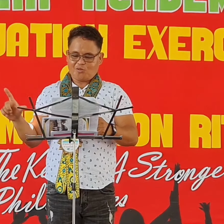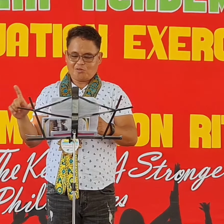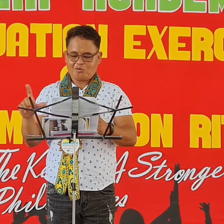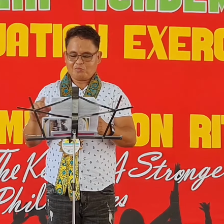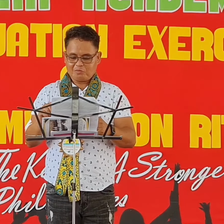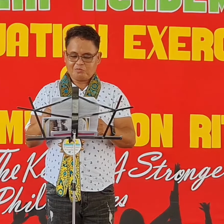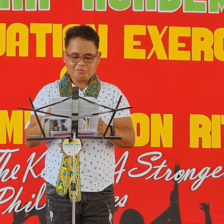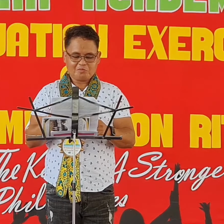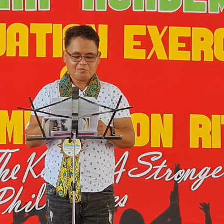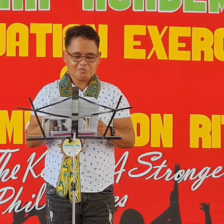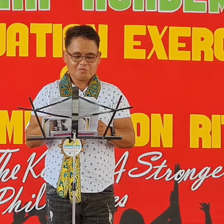is far from Lobach.